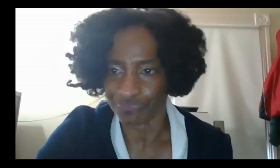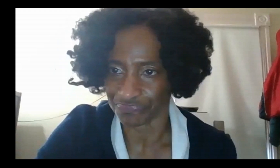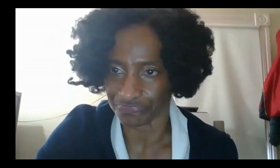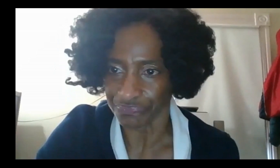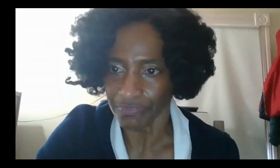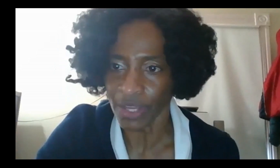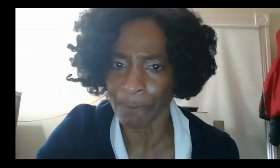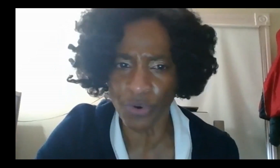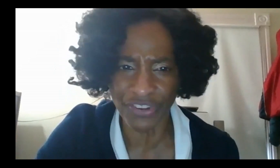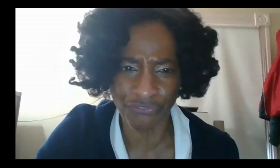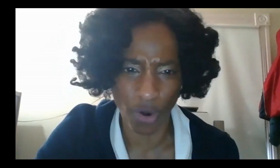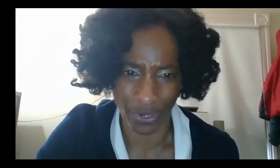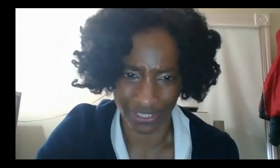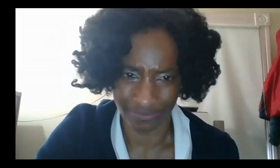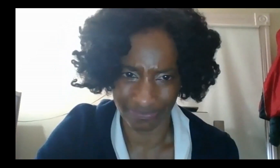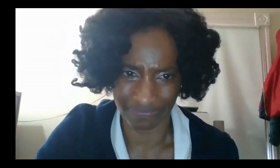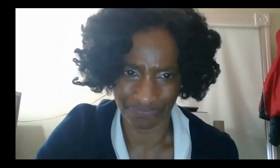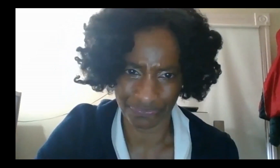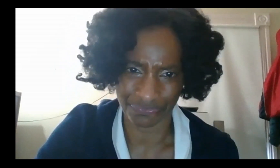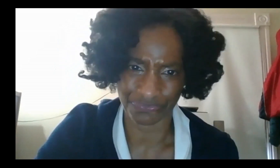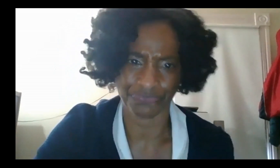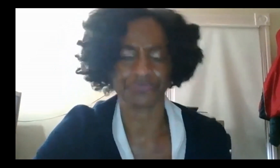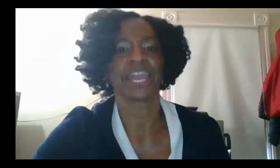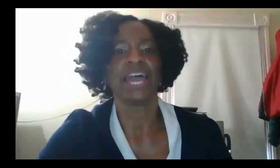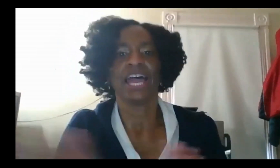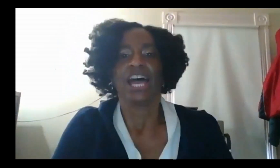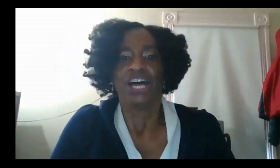So, moving forward.